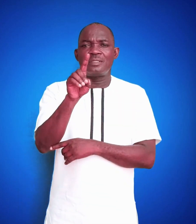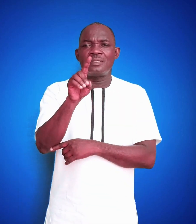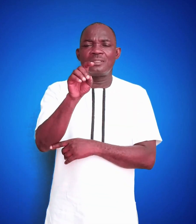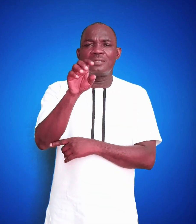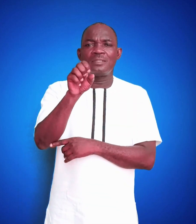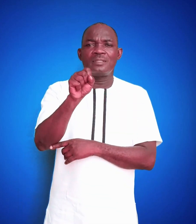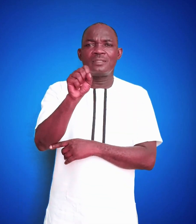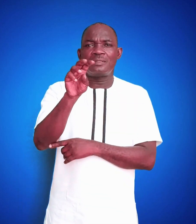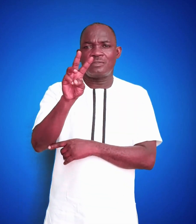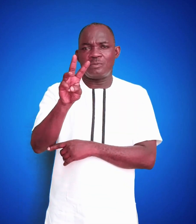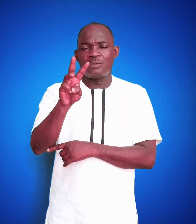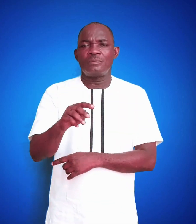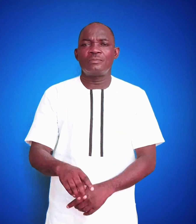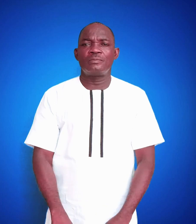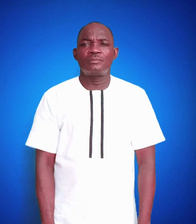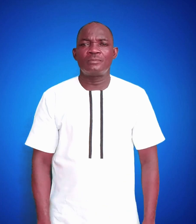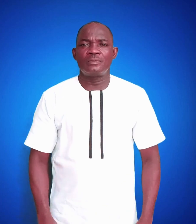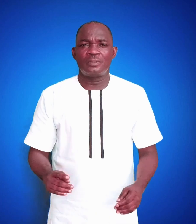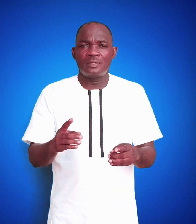DSW,